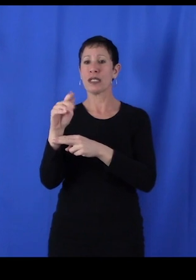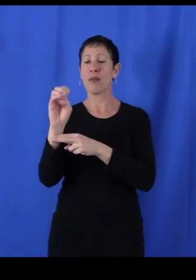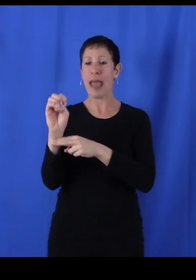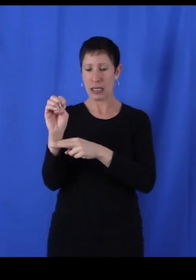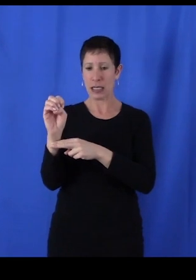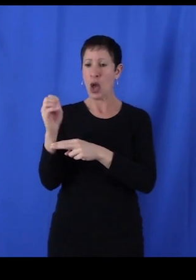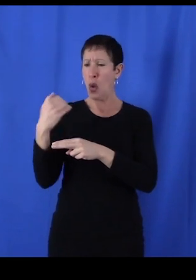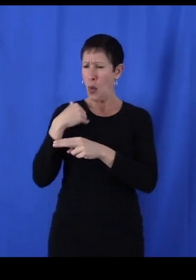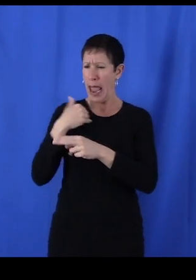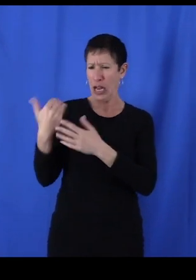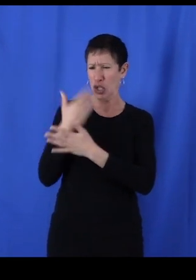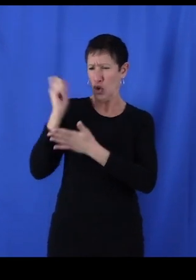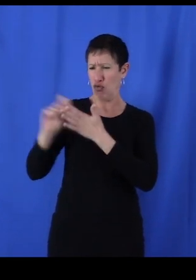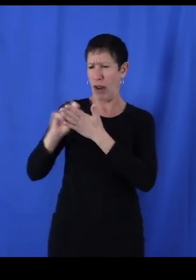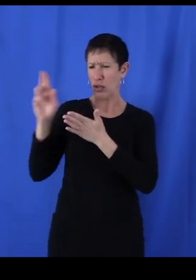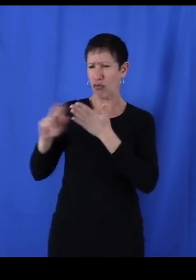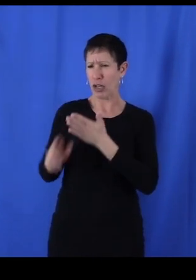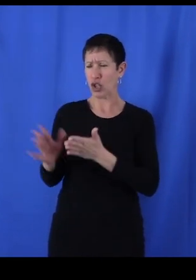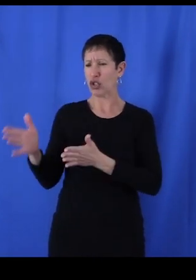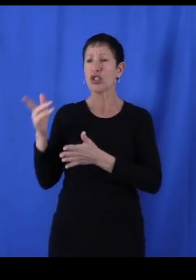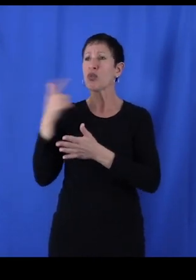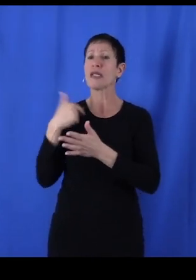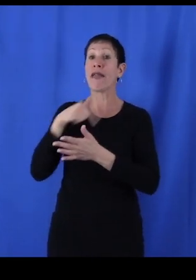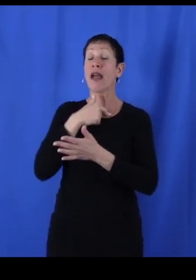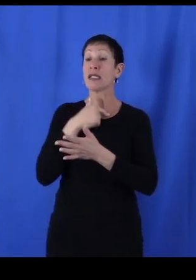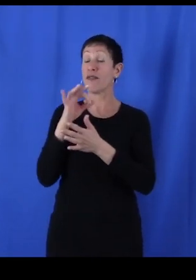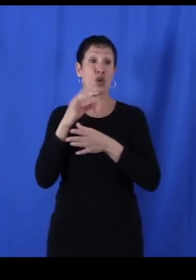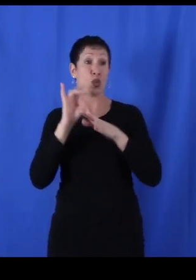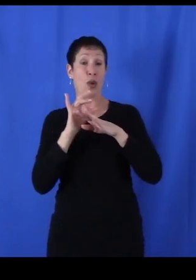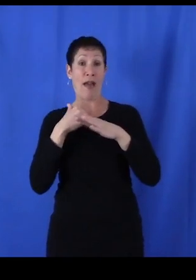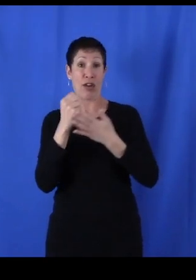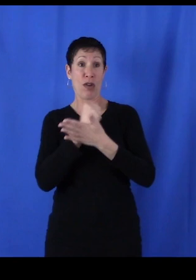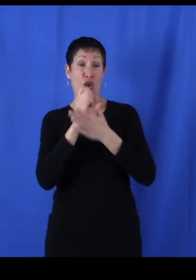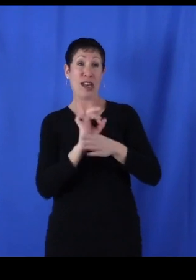that sending your credit card online was an invitation to murder.